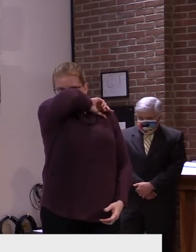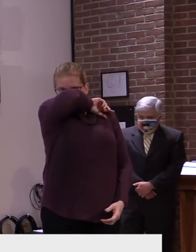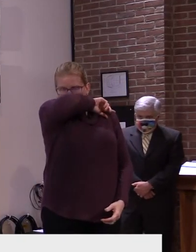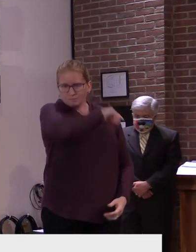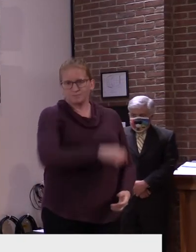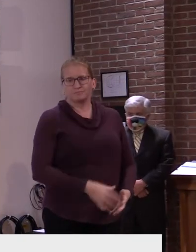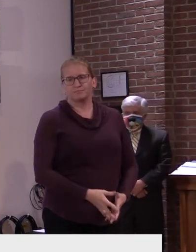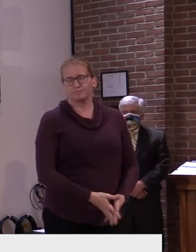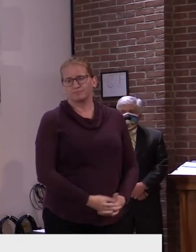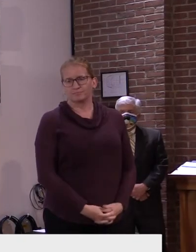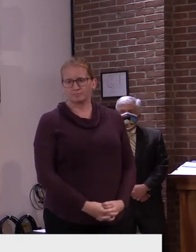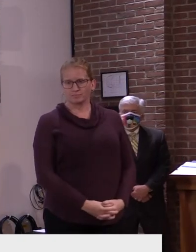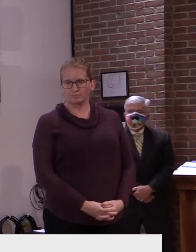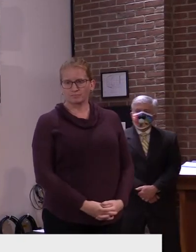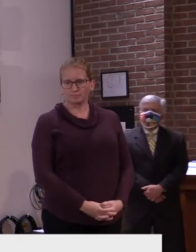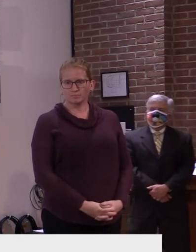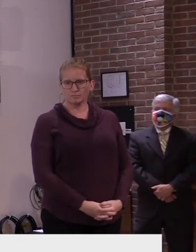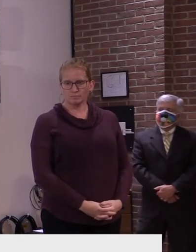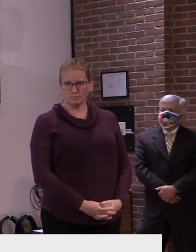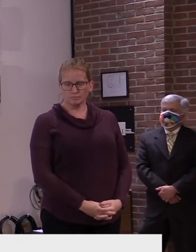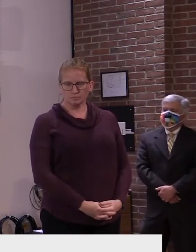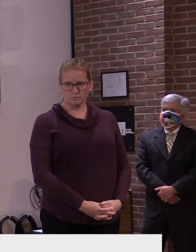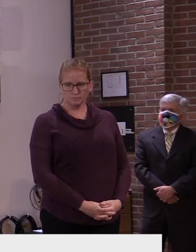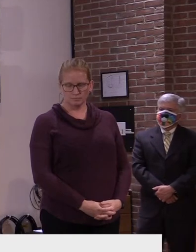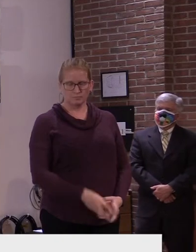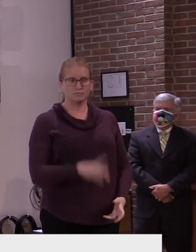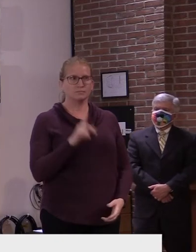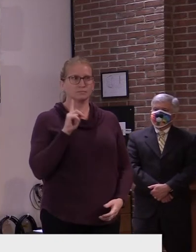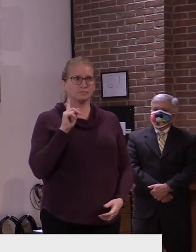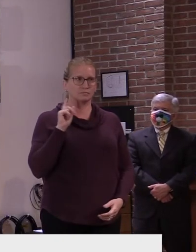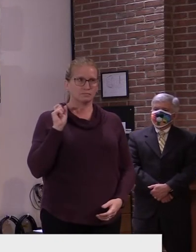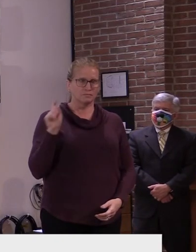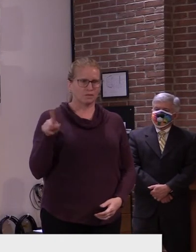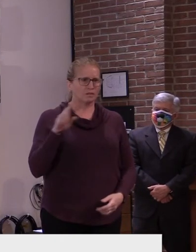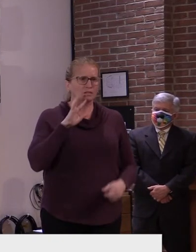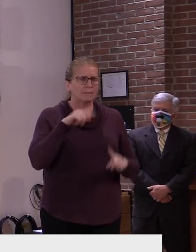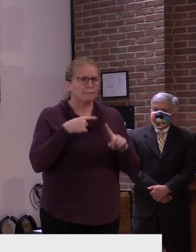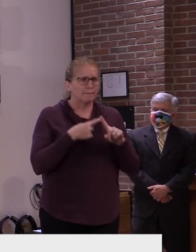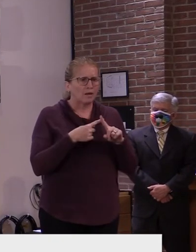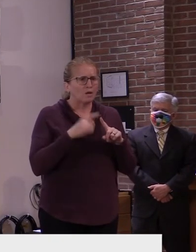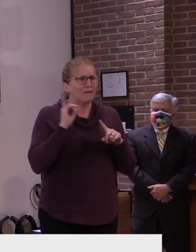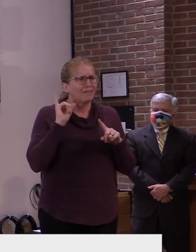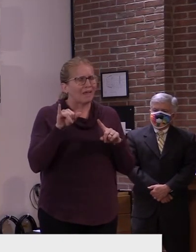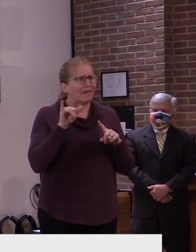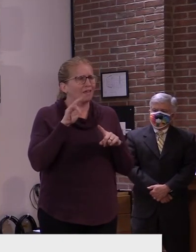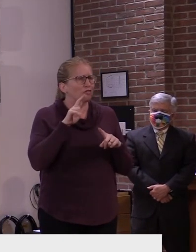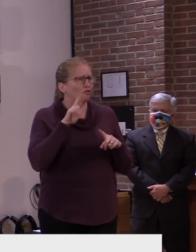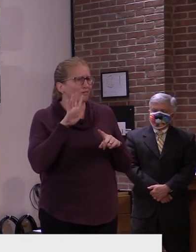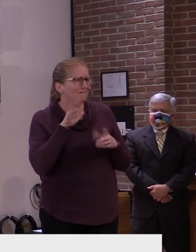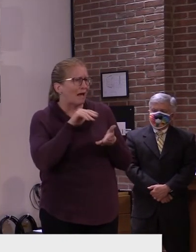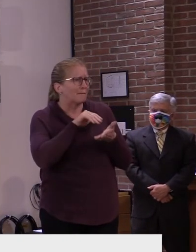Hi, thanks, Governor. A couple of things about the $75 million. This is, as I understand, it's